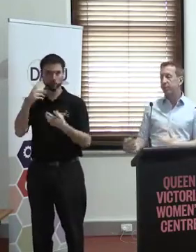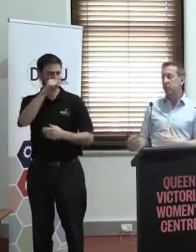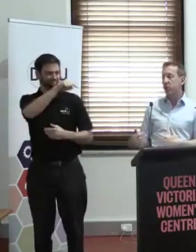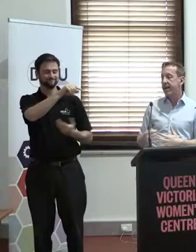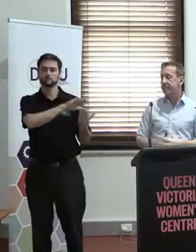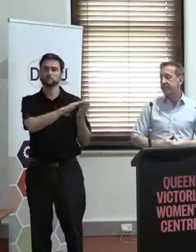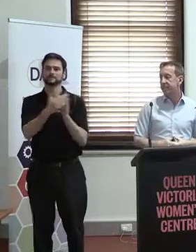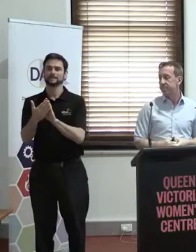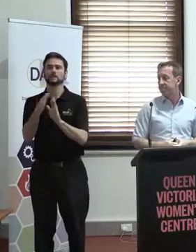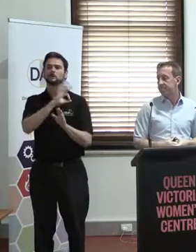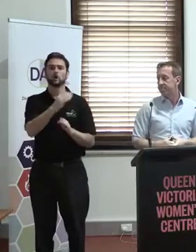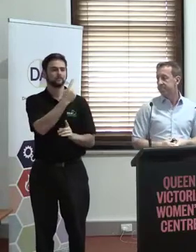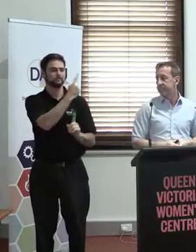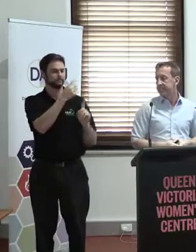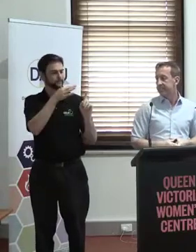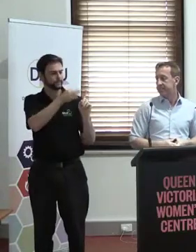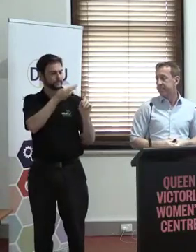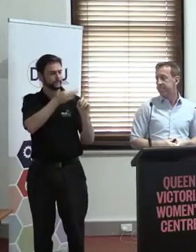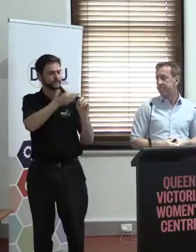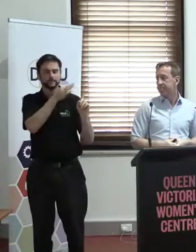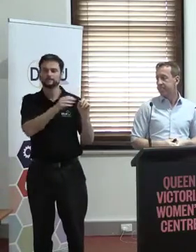counting people twice.